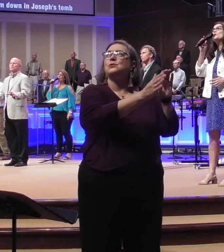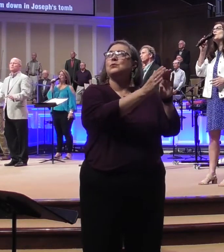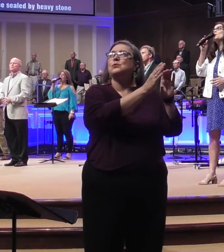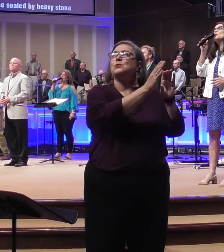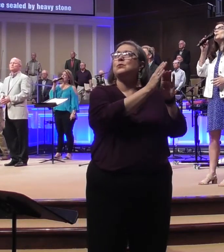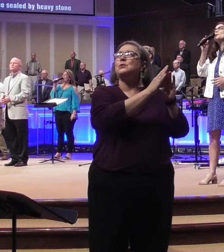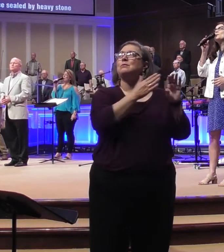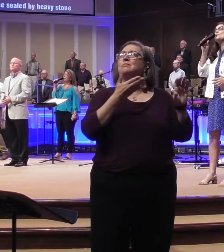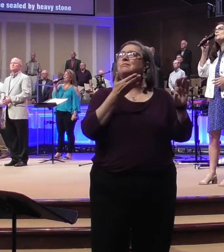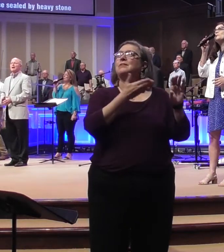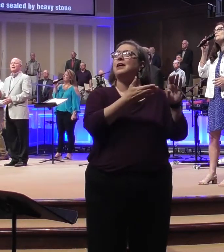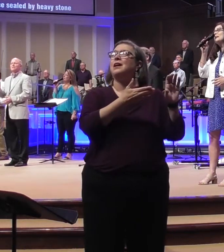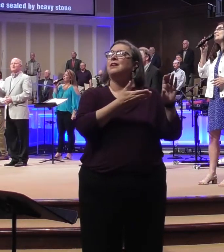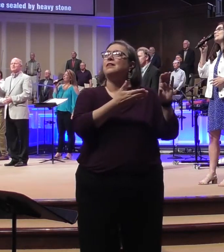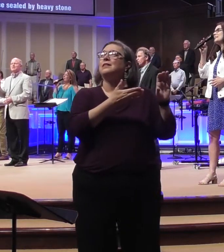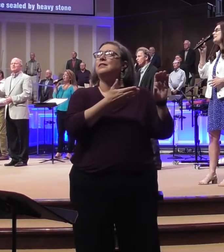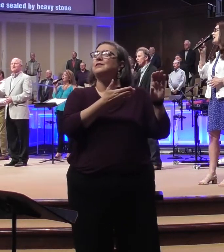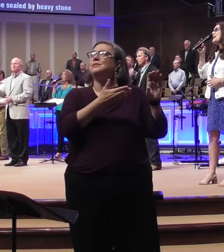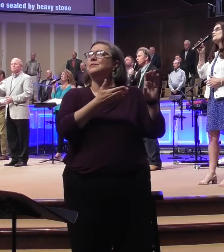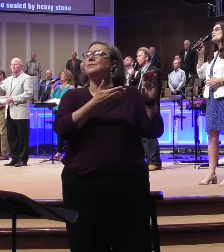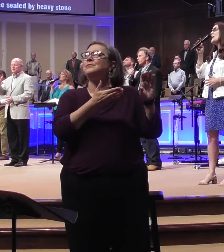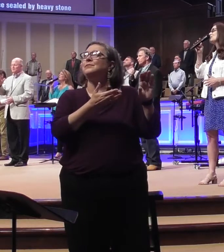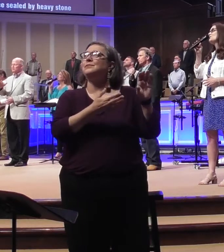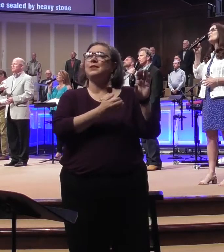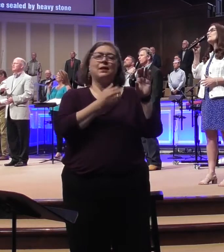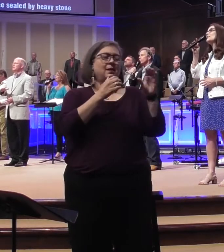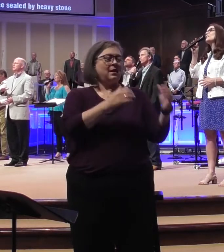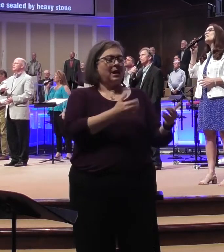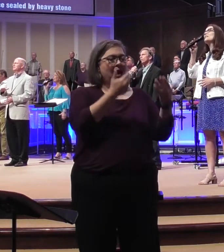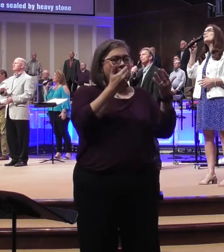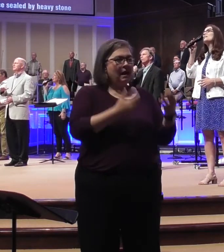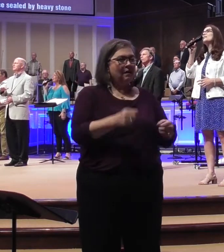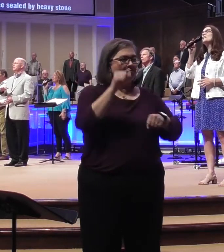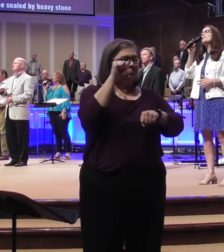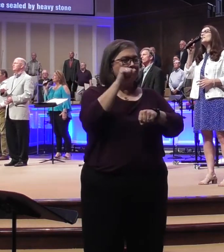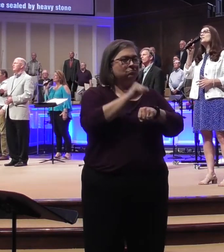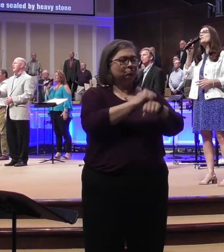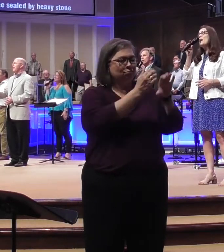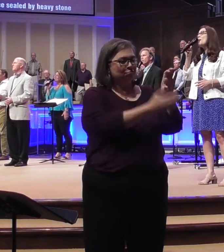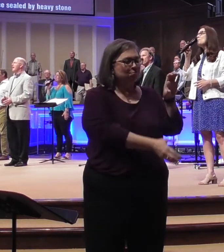Joseph's tomb, the entrance